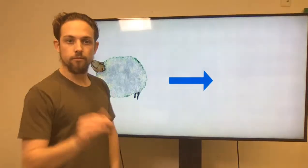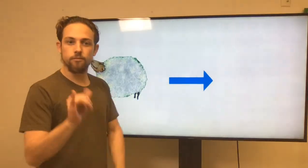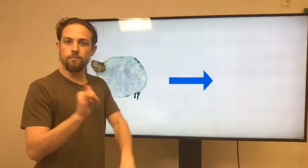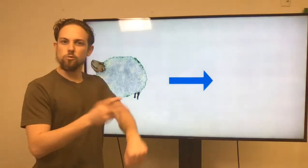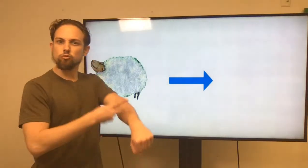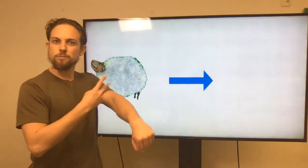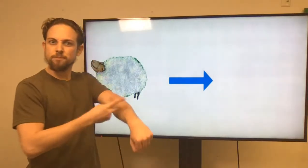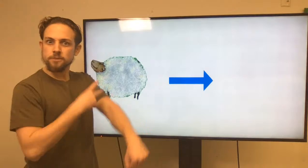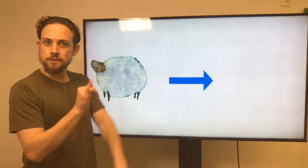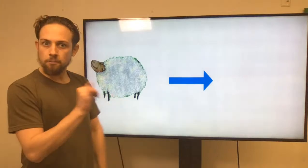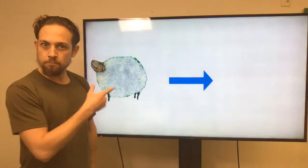sheep.